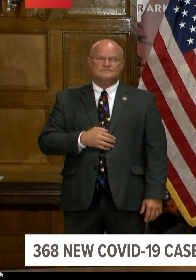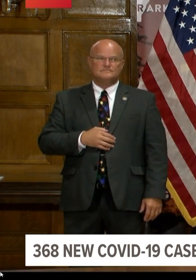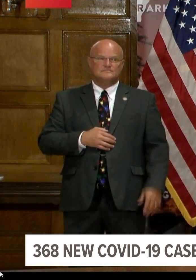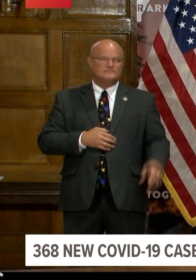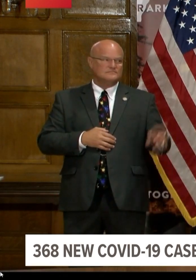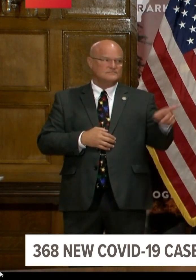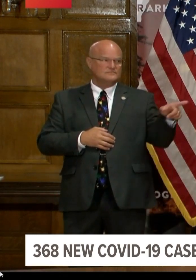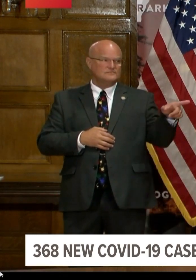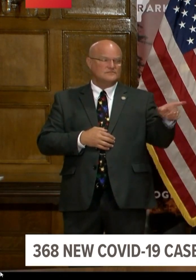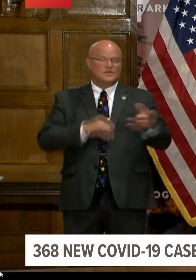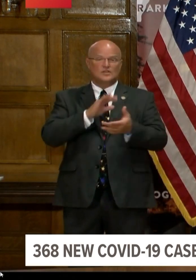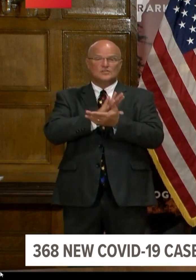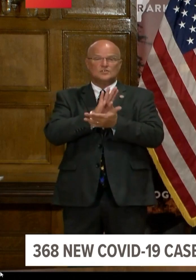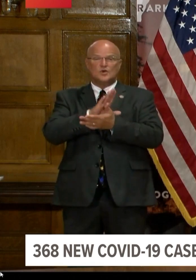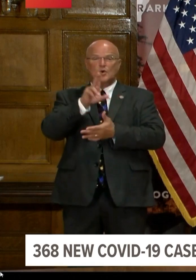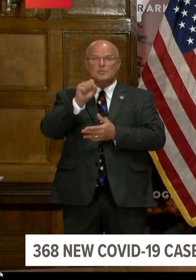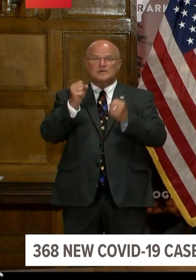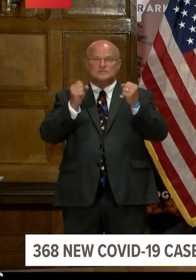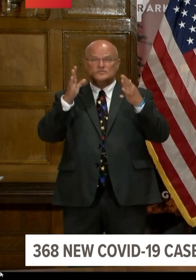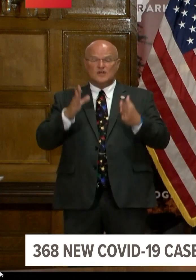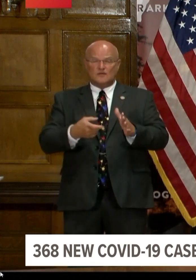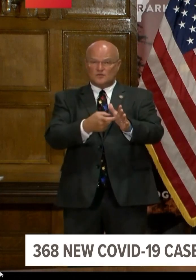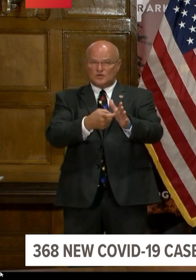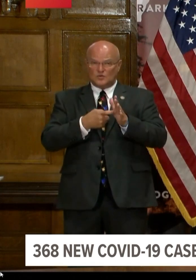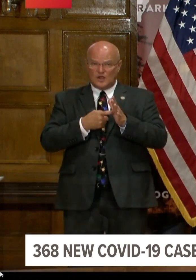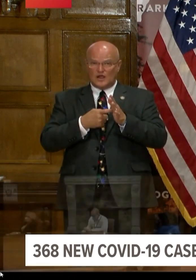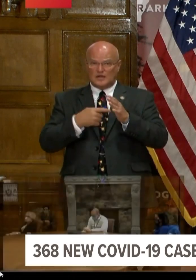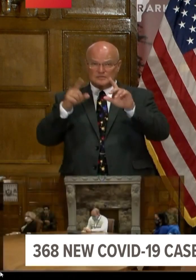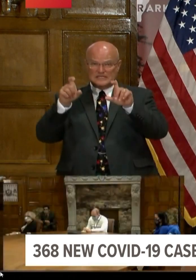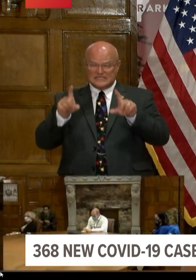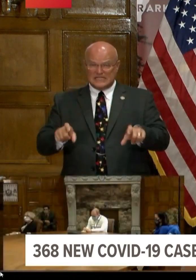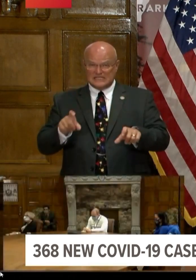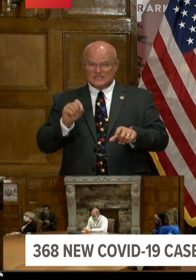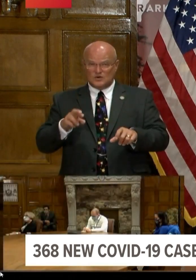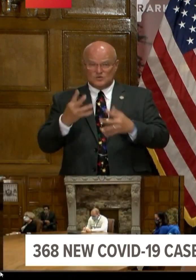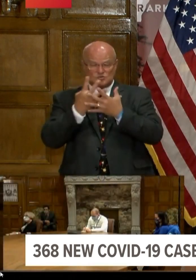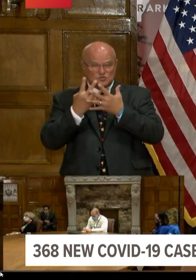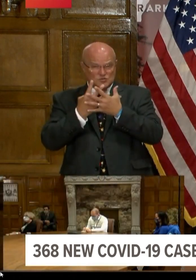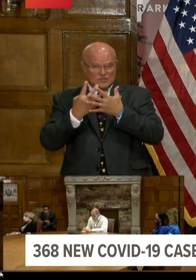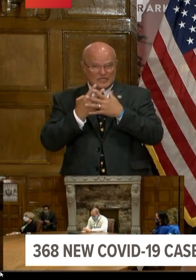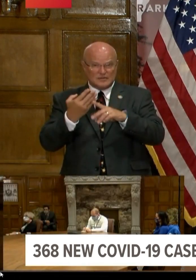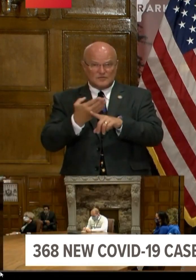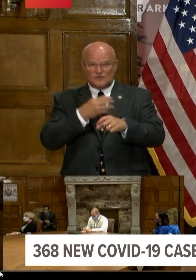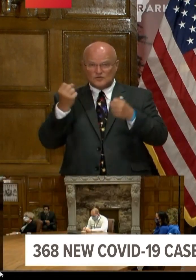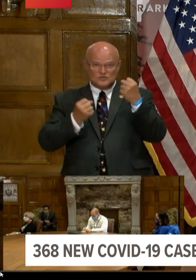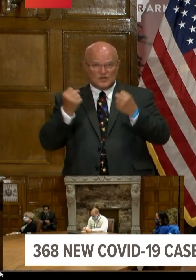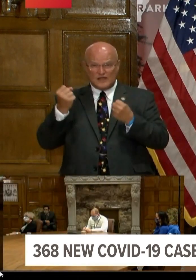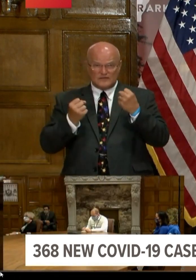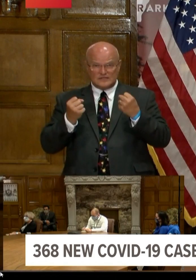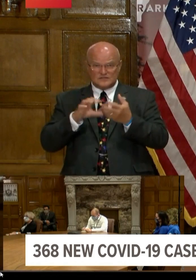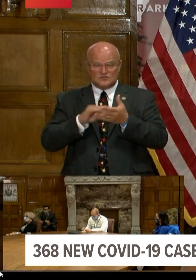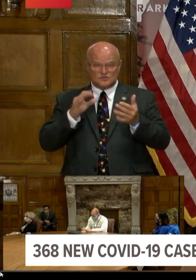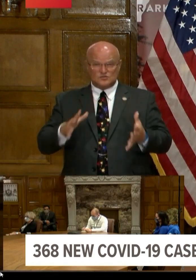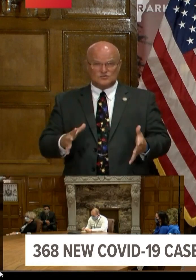School bus drivers, are they required to be tested or screened before driving